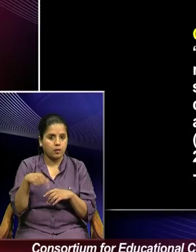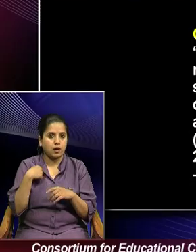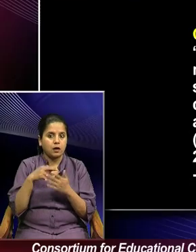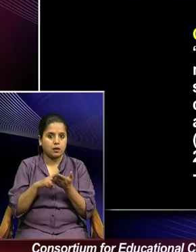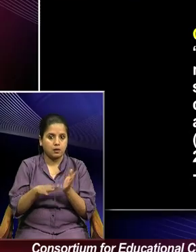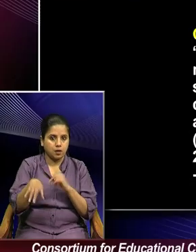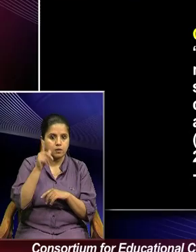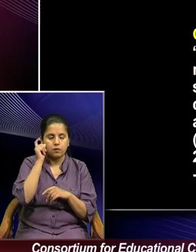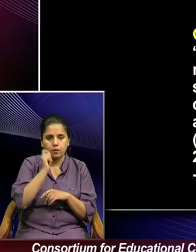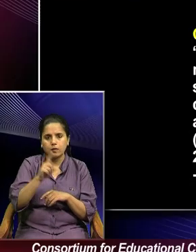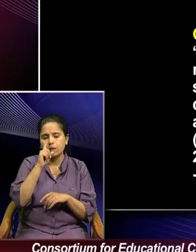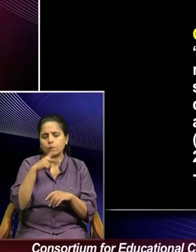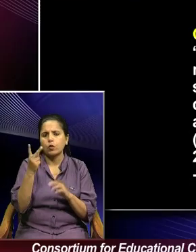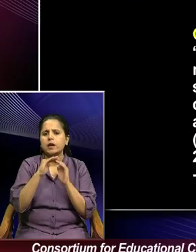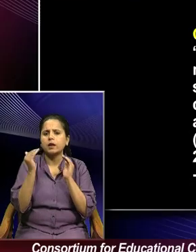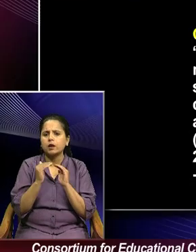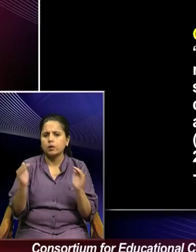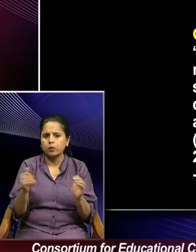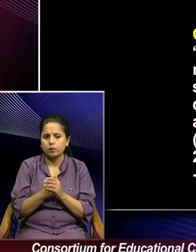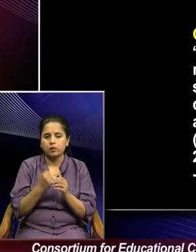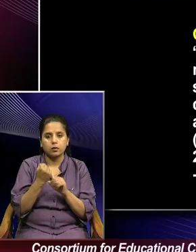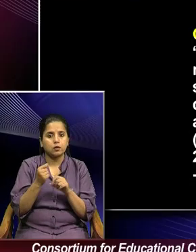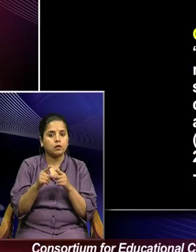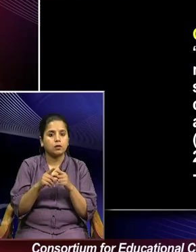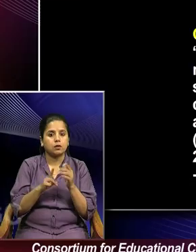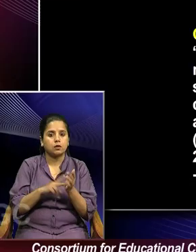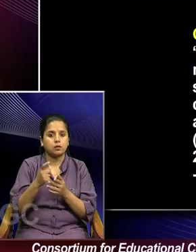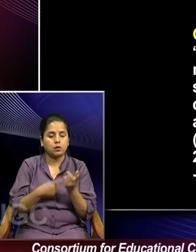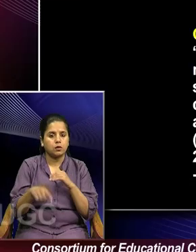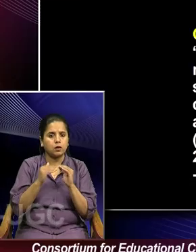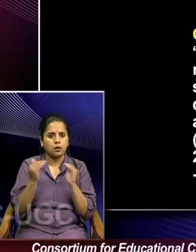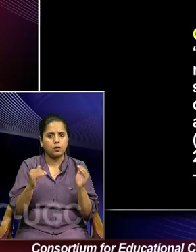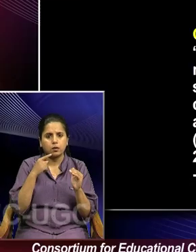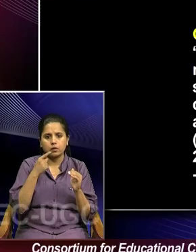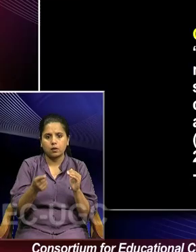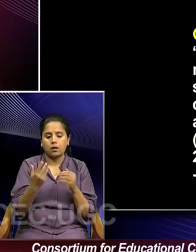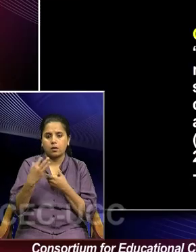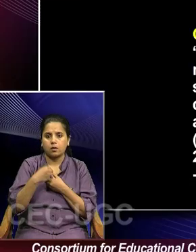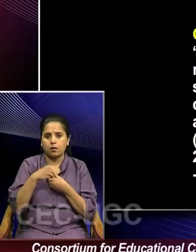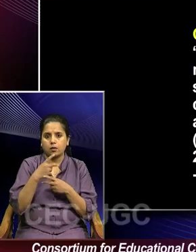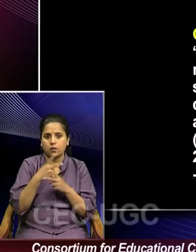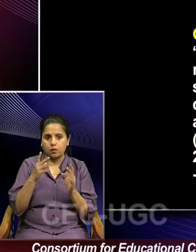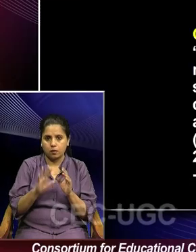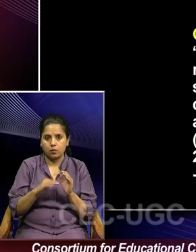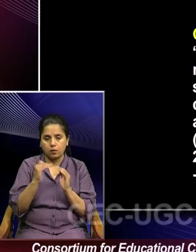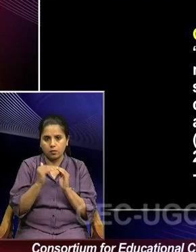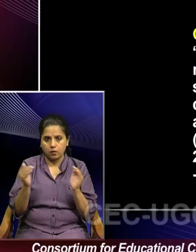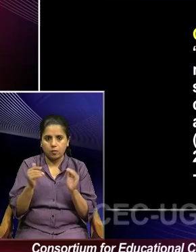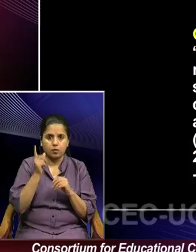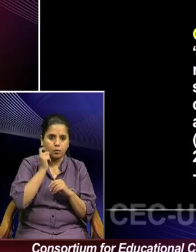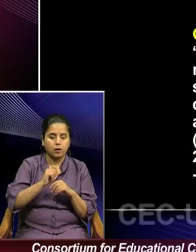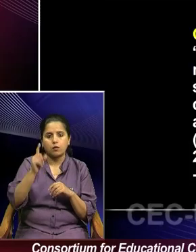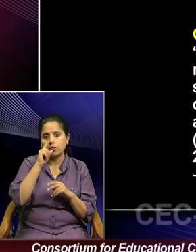man and women are equal. Gender equality speaks about inherent equality between men and